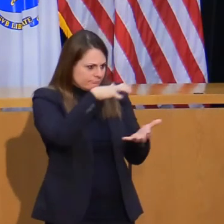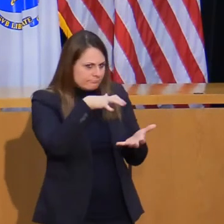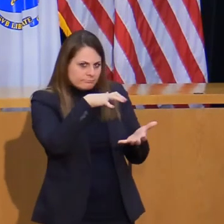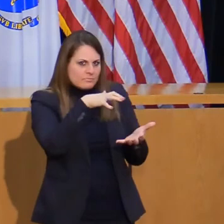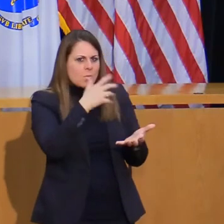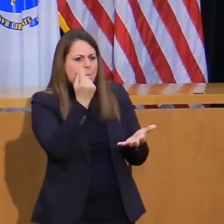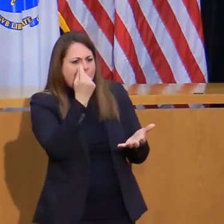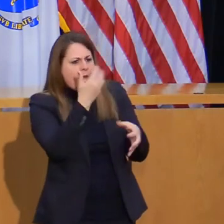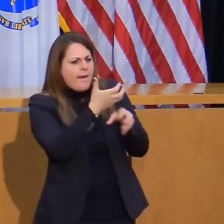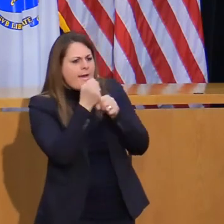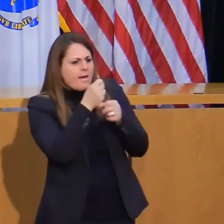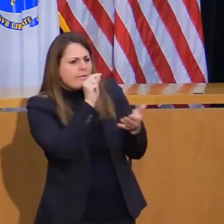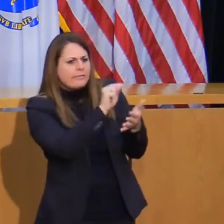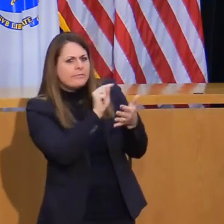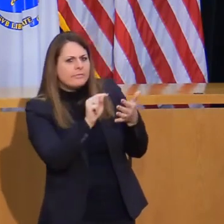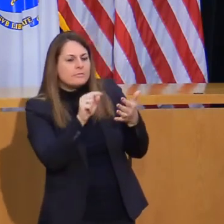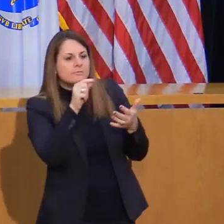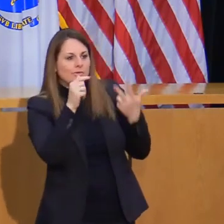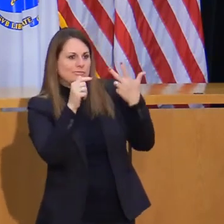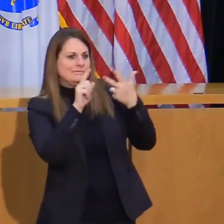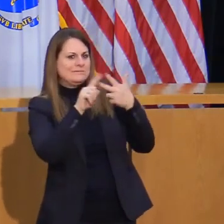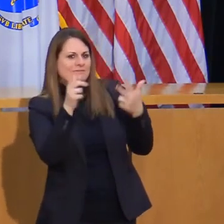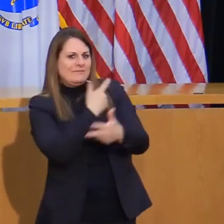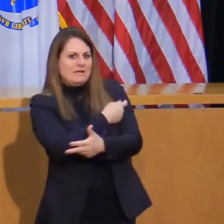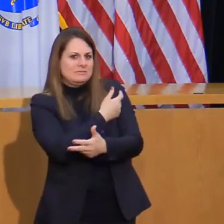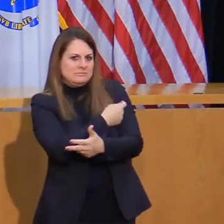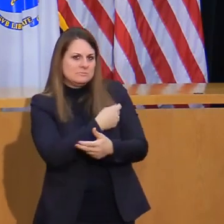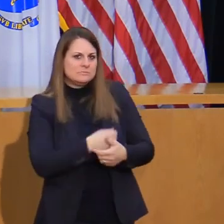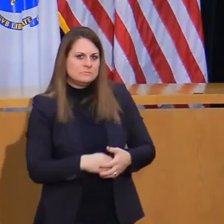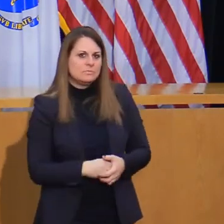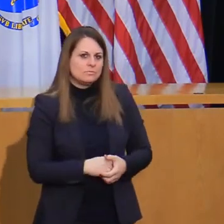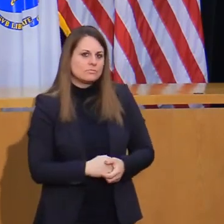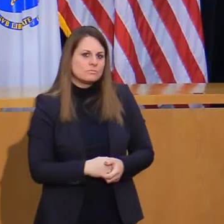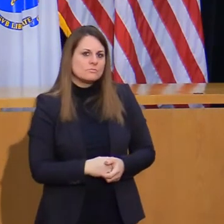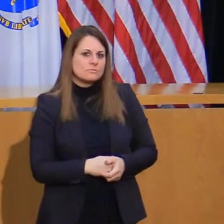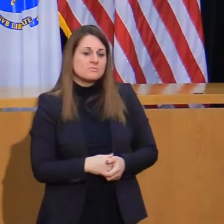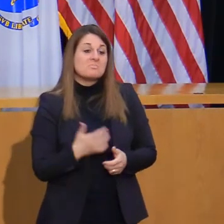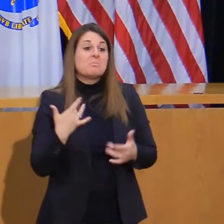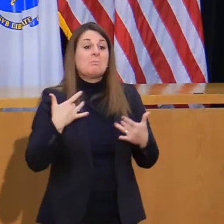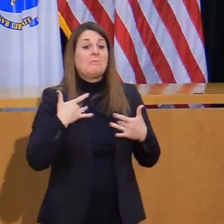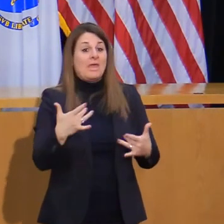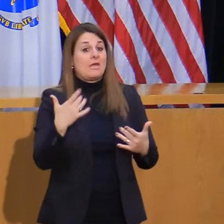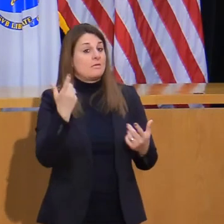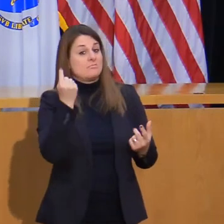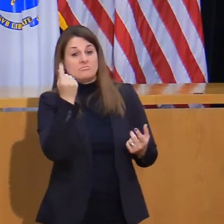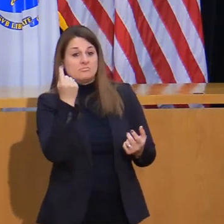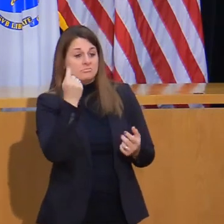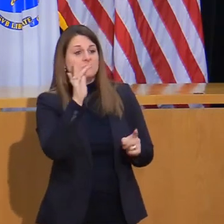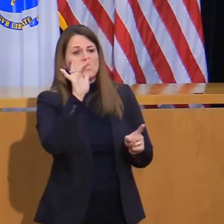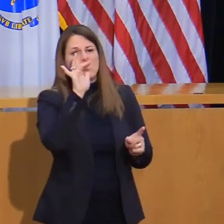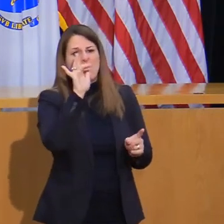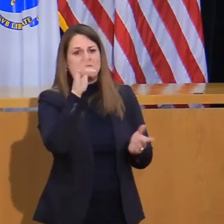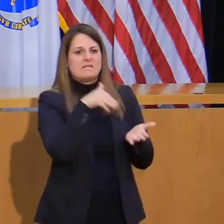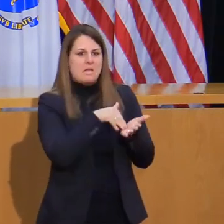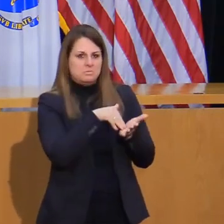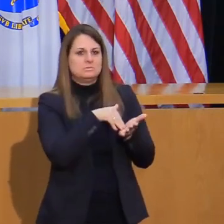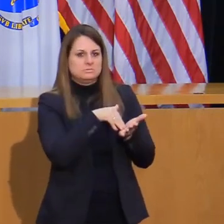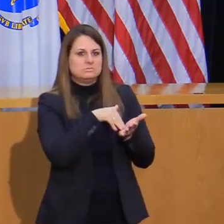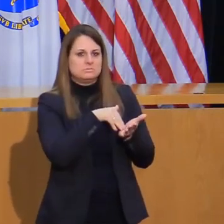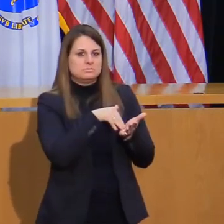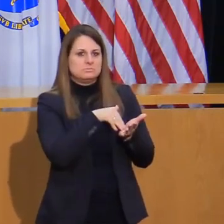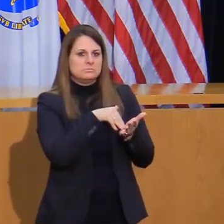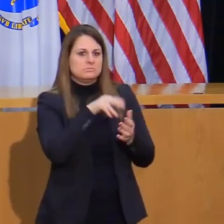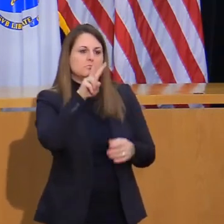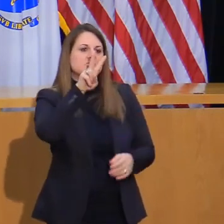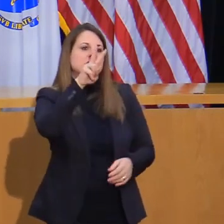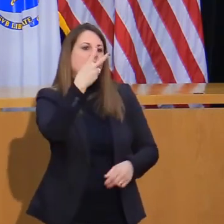it's about 25,000. Some have already been vaccinated. And so we'll receive requests from the local boards